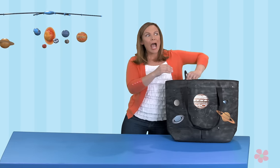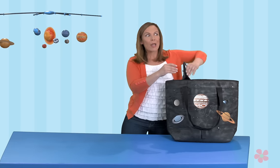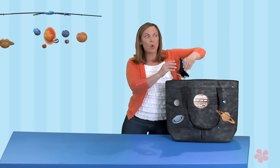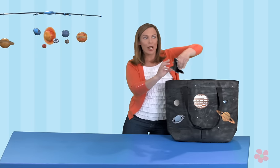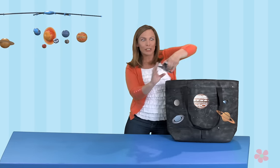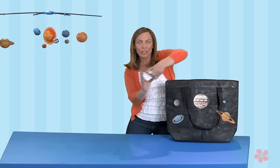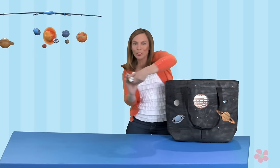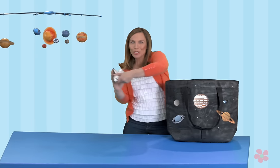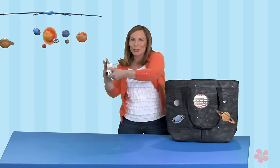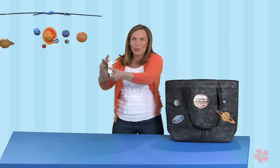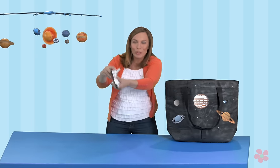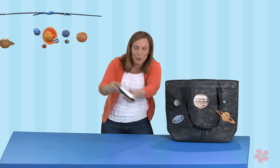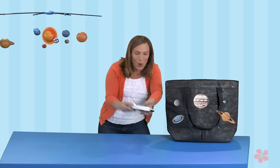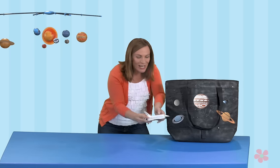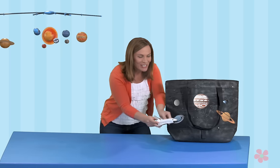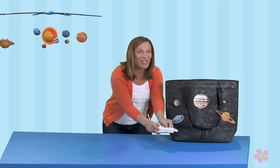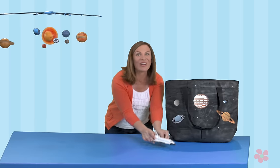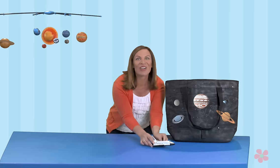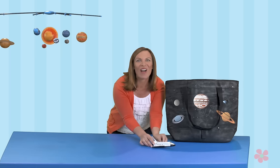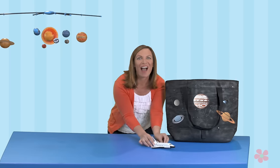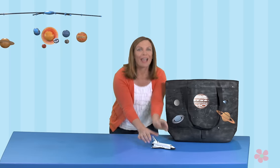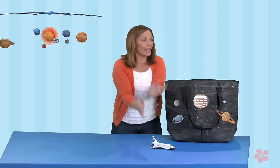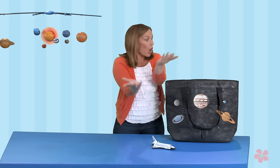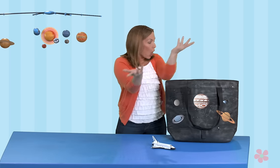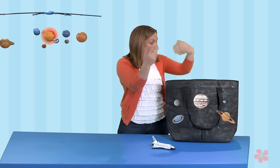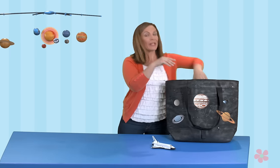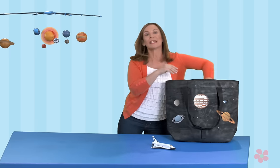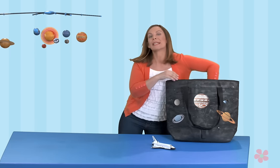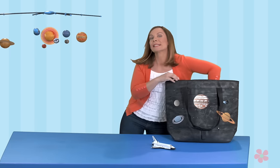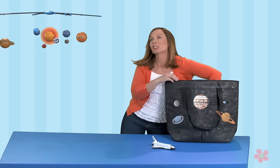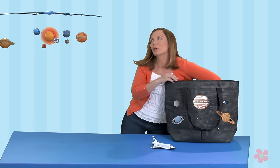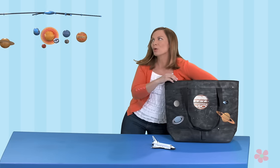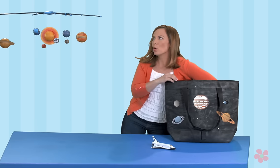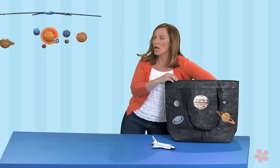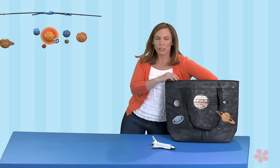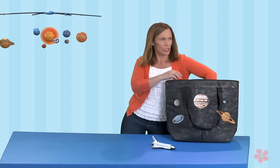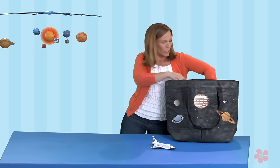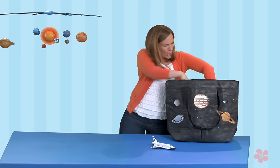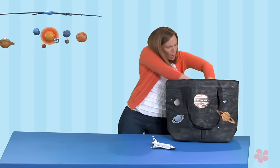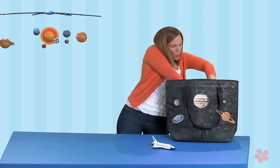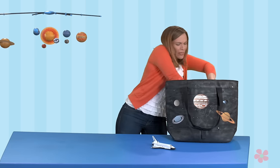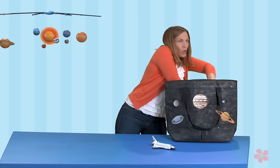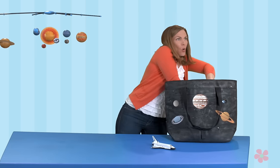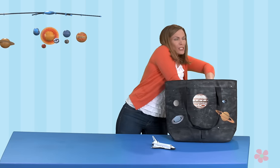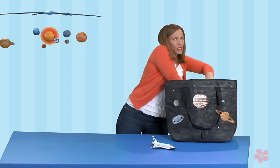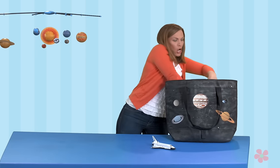I wonder, do you wonder? It all begins with wonder. With a question on